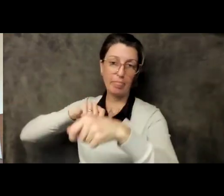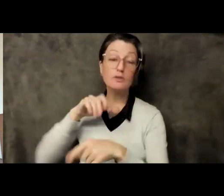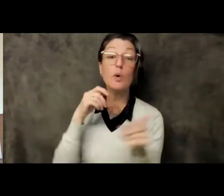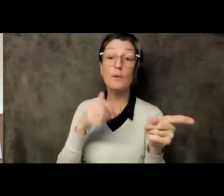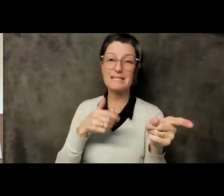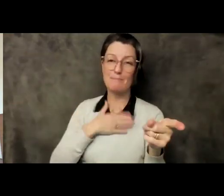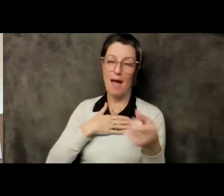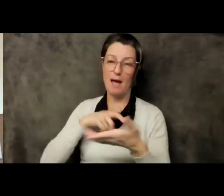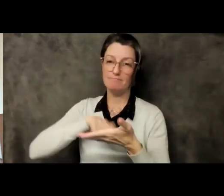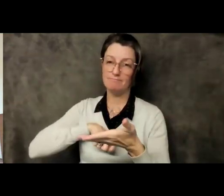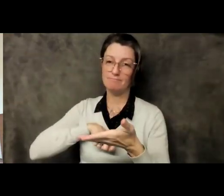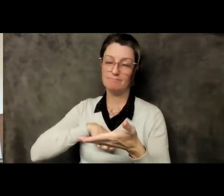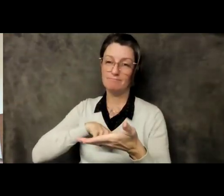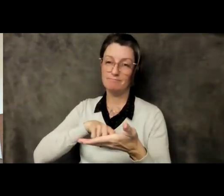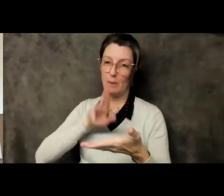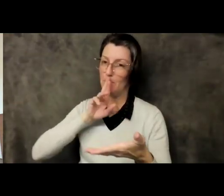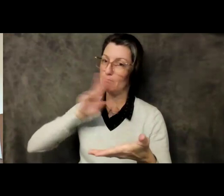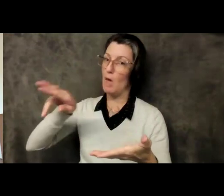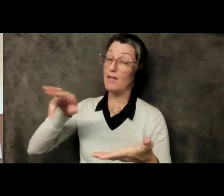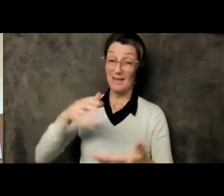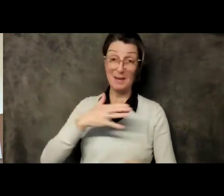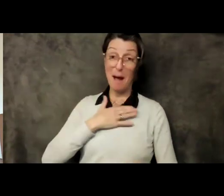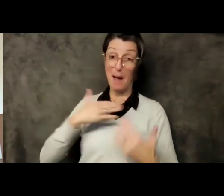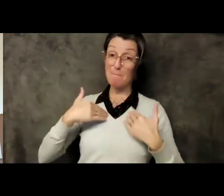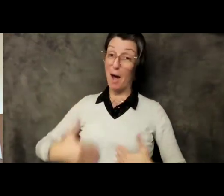that there was also a response from my body.